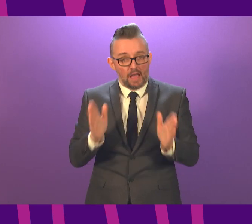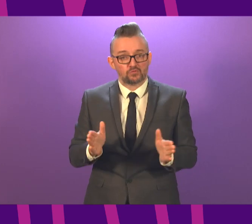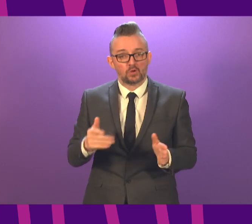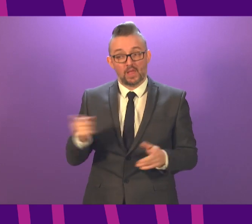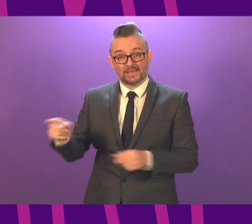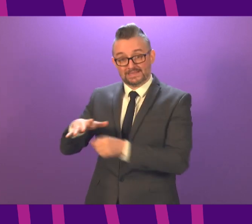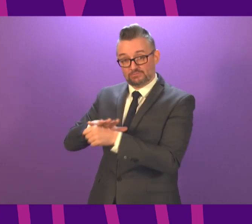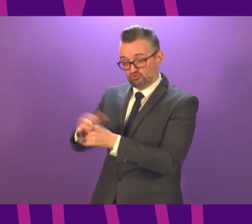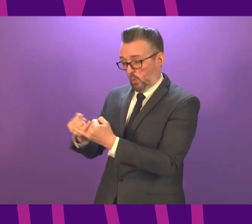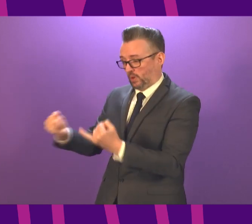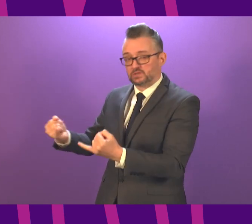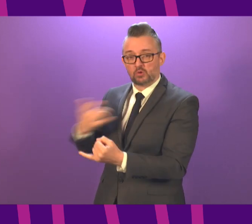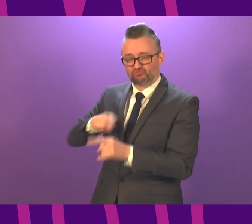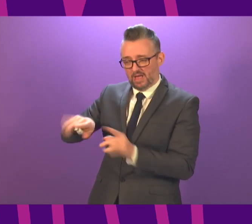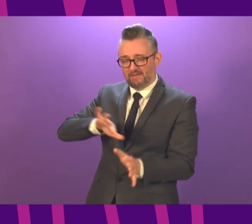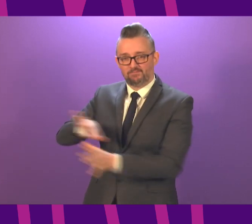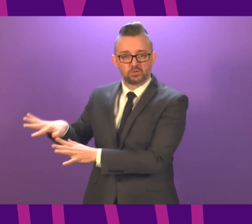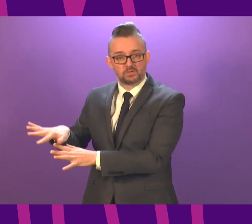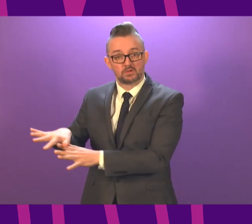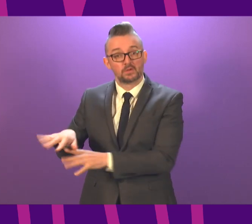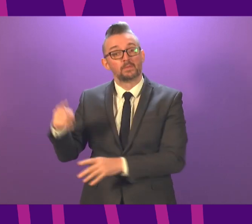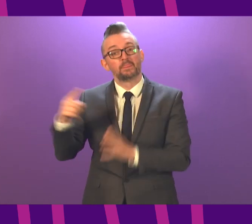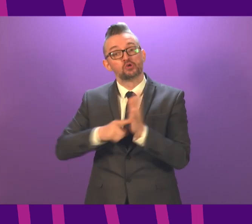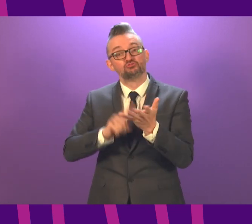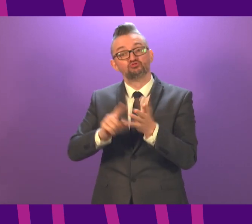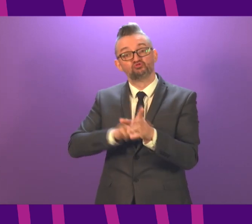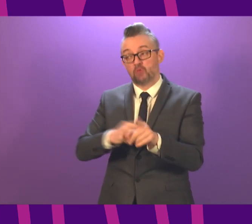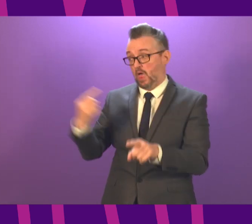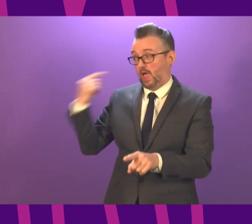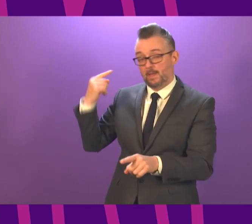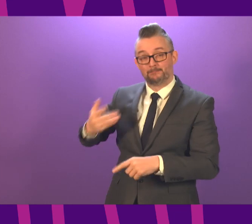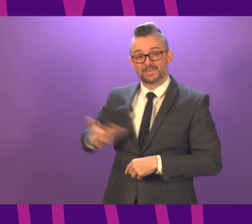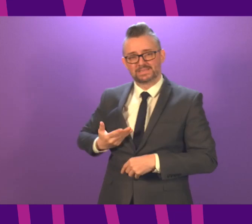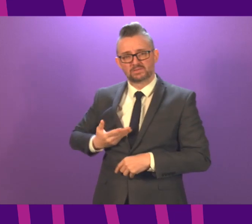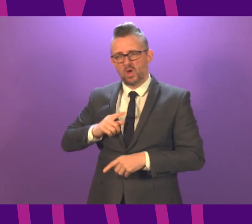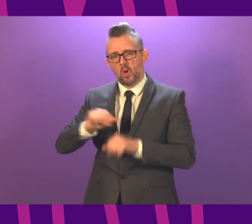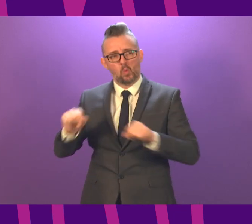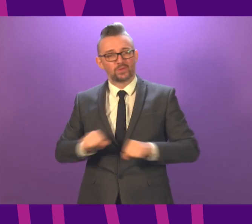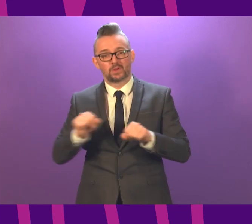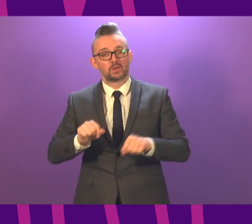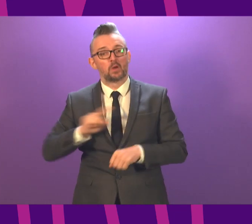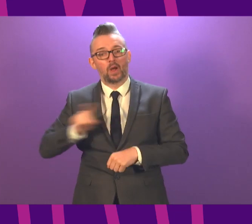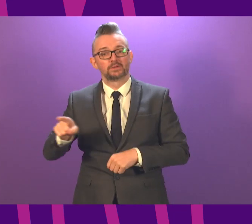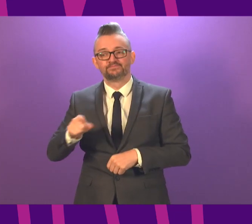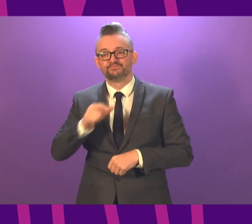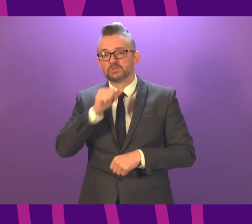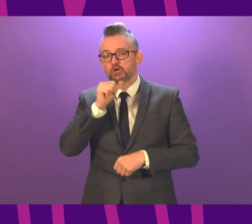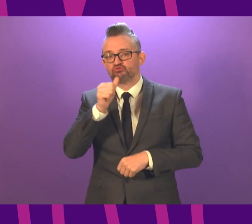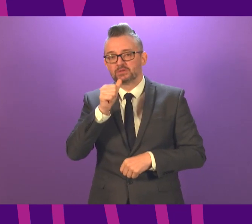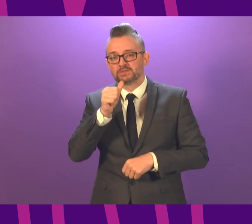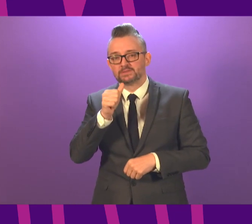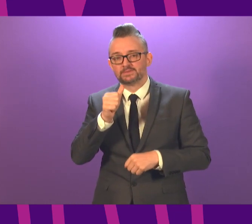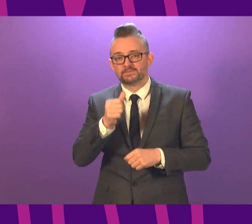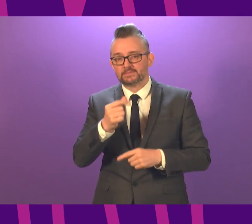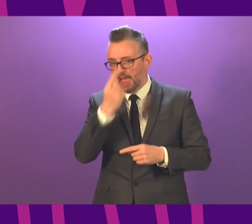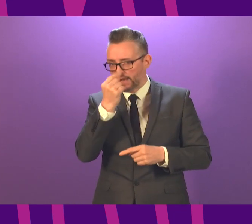situation deteriorating. Businesses that are waiting from July, is highly likely that businesses have not been eligible for the support they applied